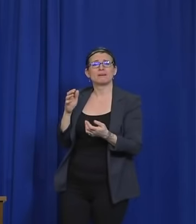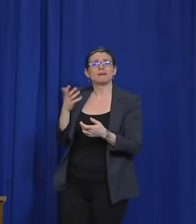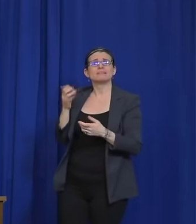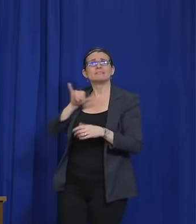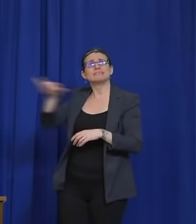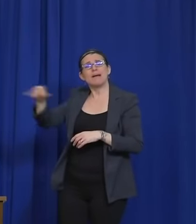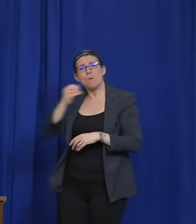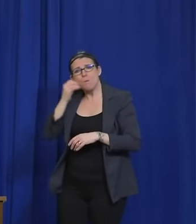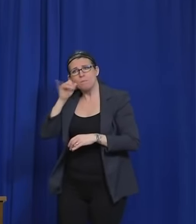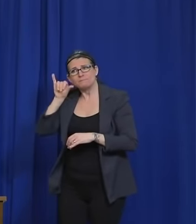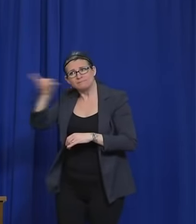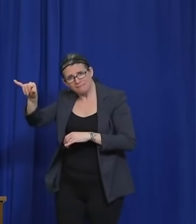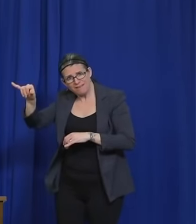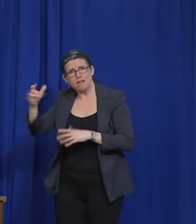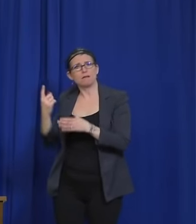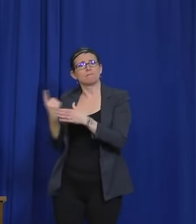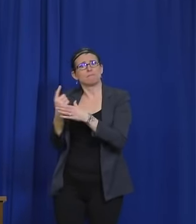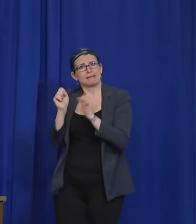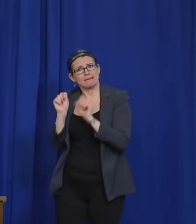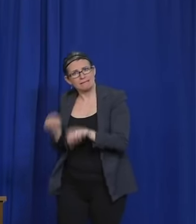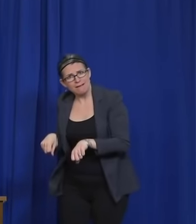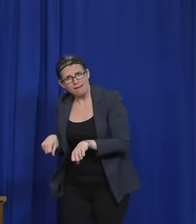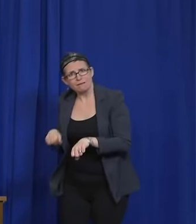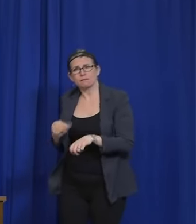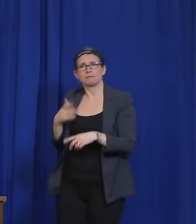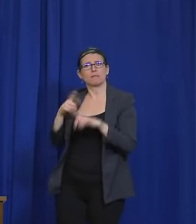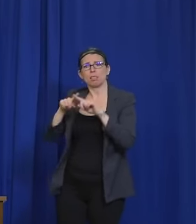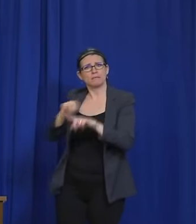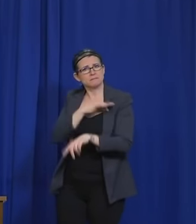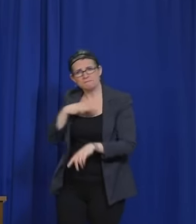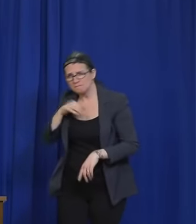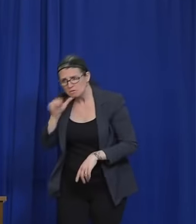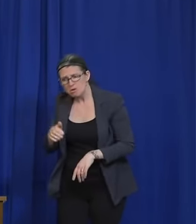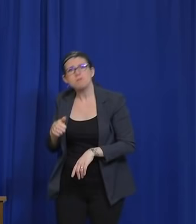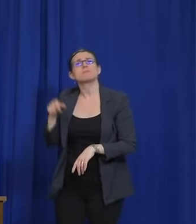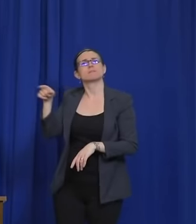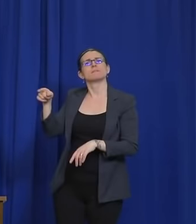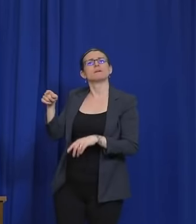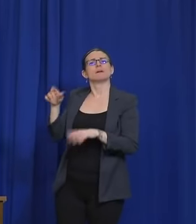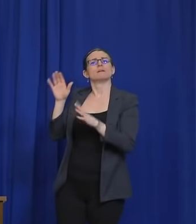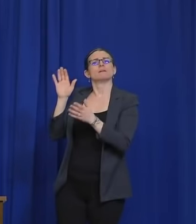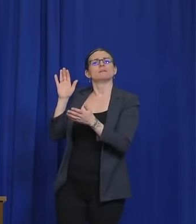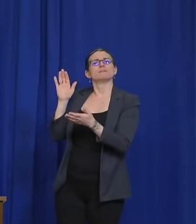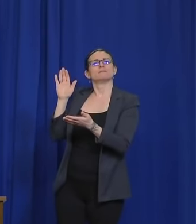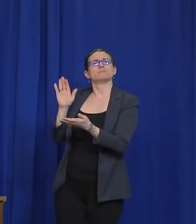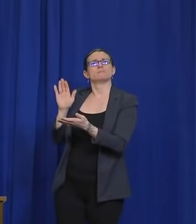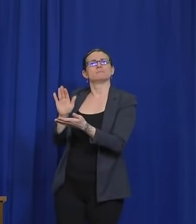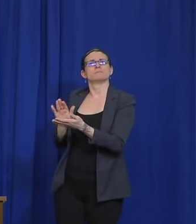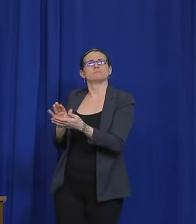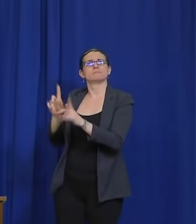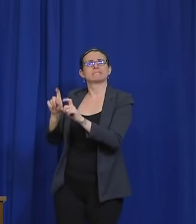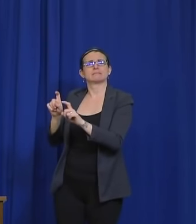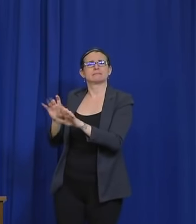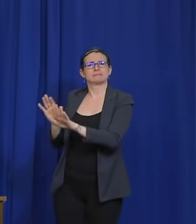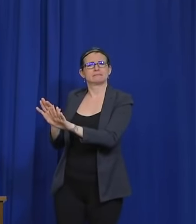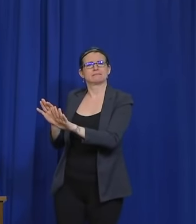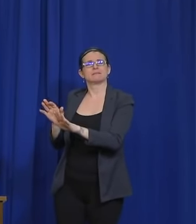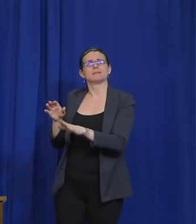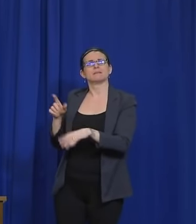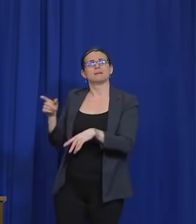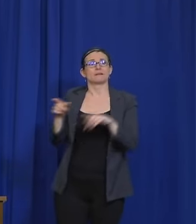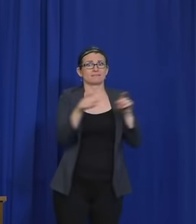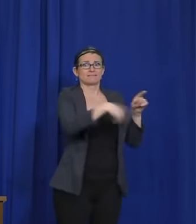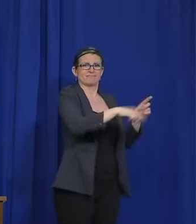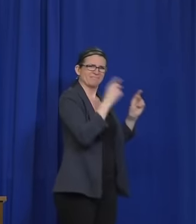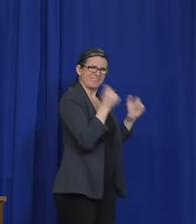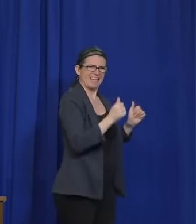take care of yourself, because that is the way, testing or not, people recover from COVID-19. Okay, thank you.